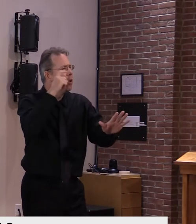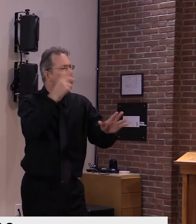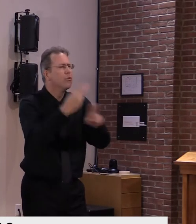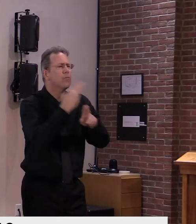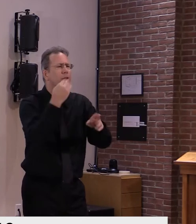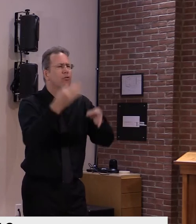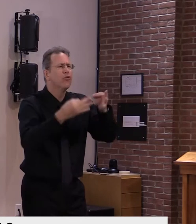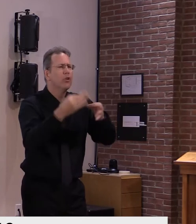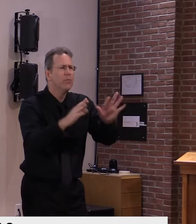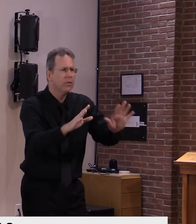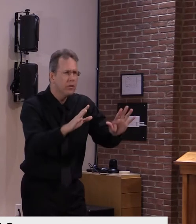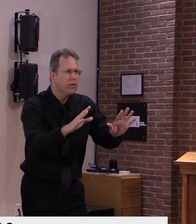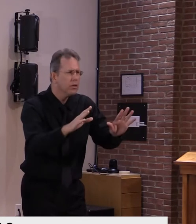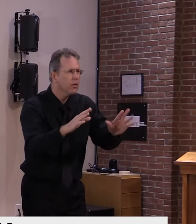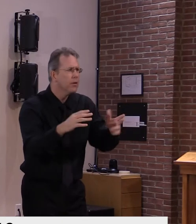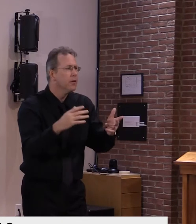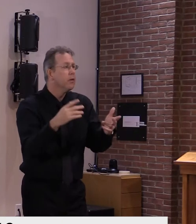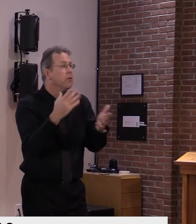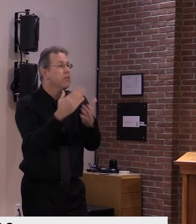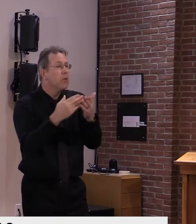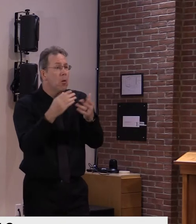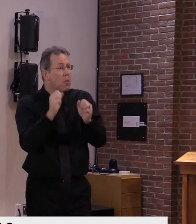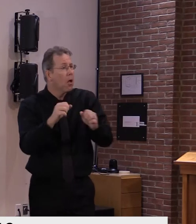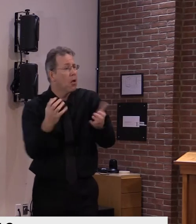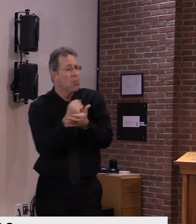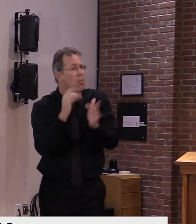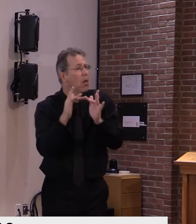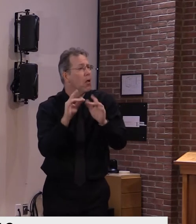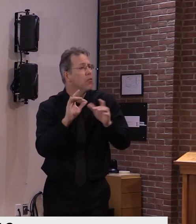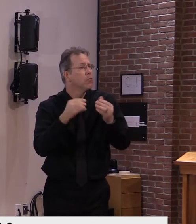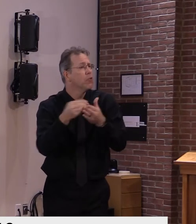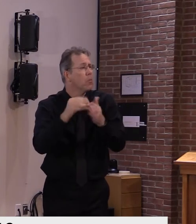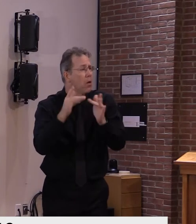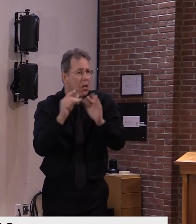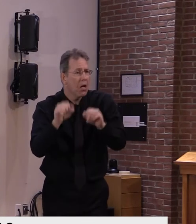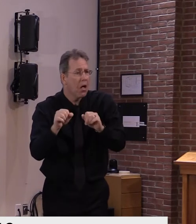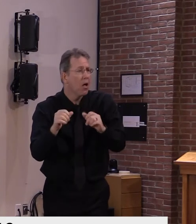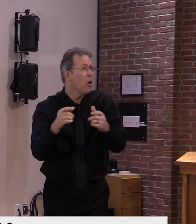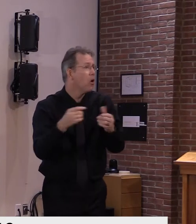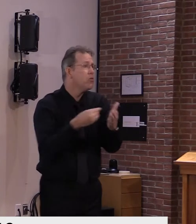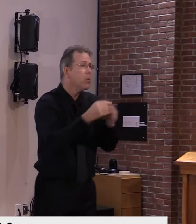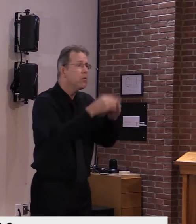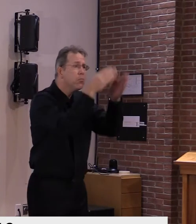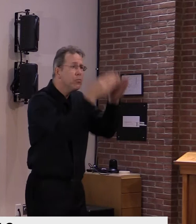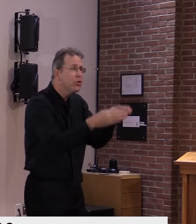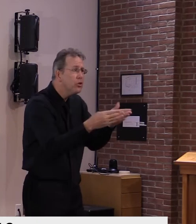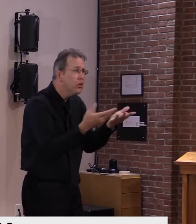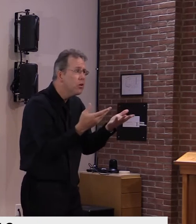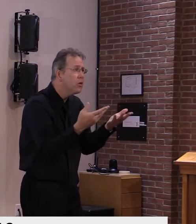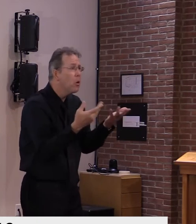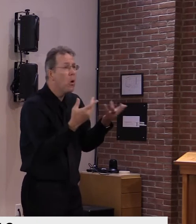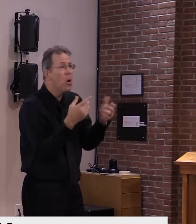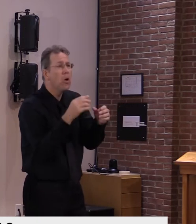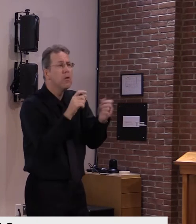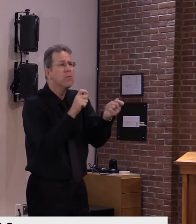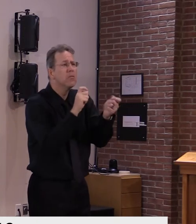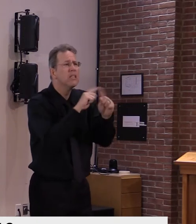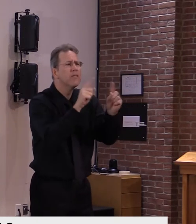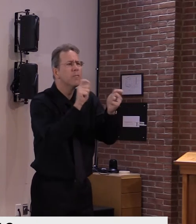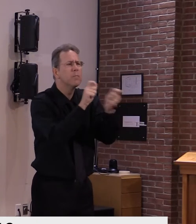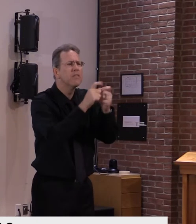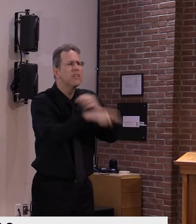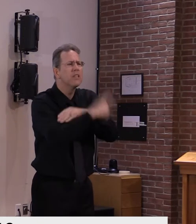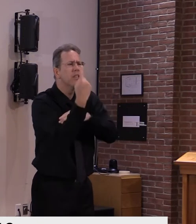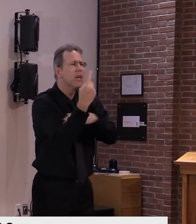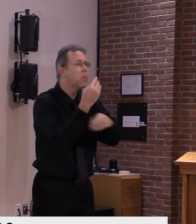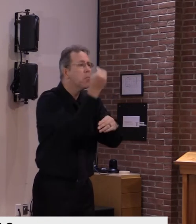in person, especially with some of the small retailers. Just don't do it all on Saturday. Maybe you can do it on Sunday or Monday or Tuesday